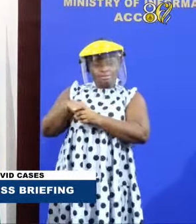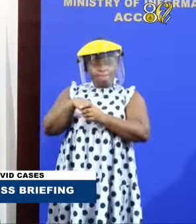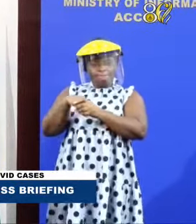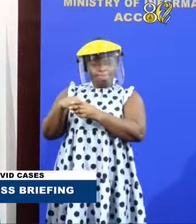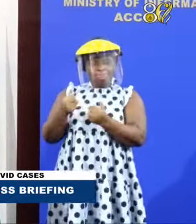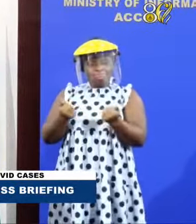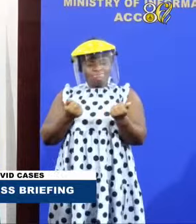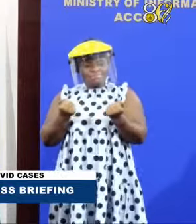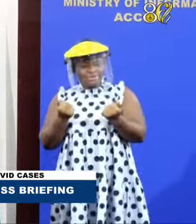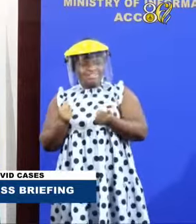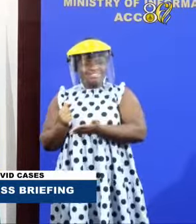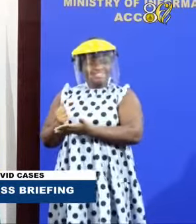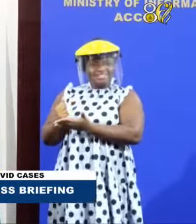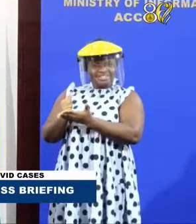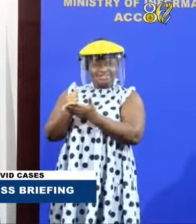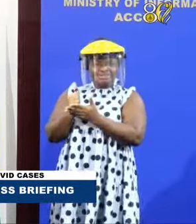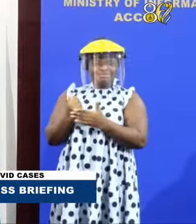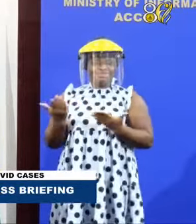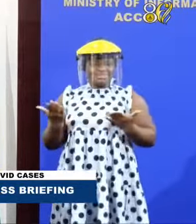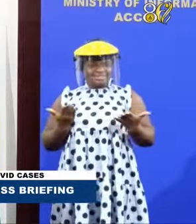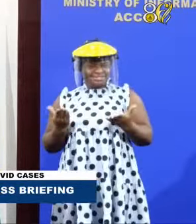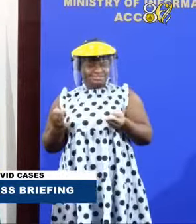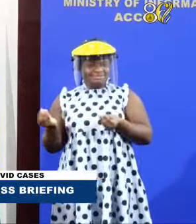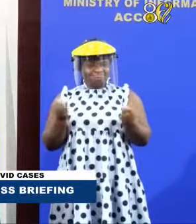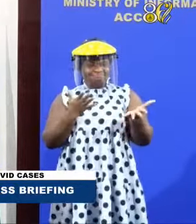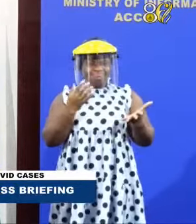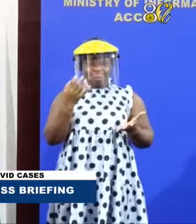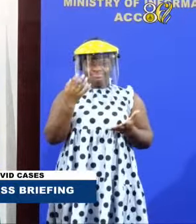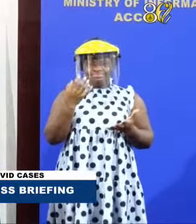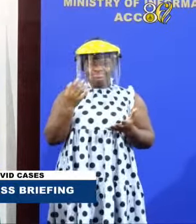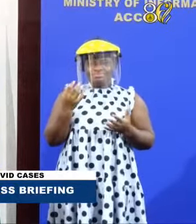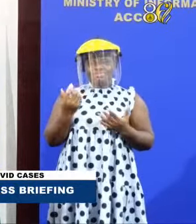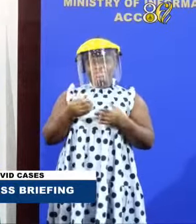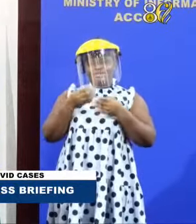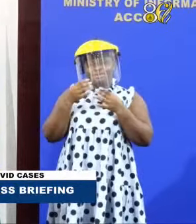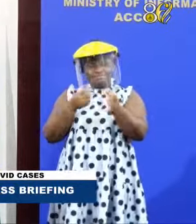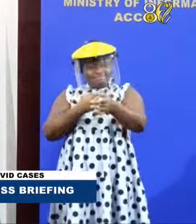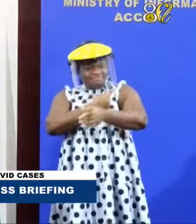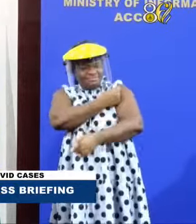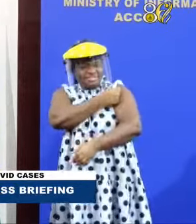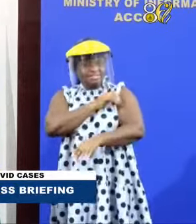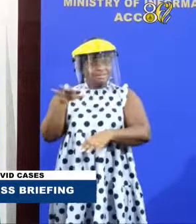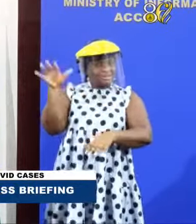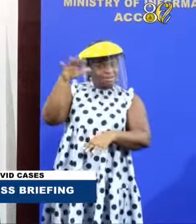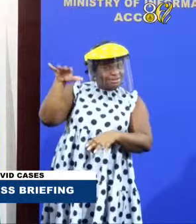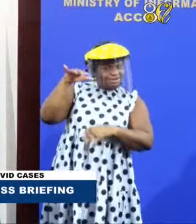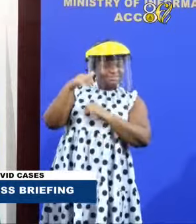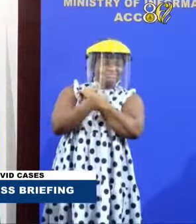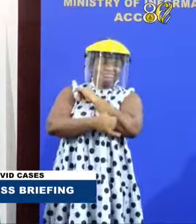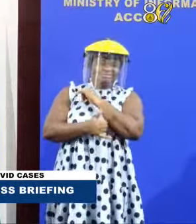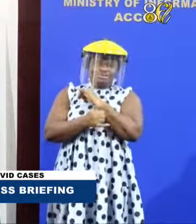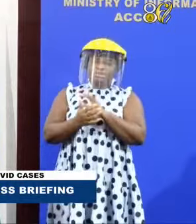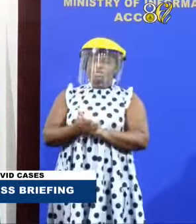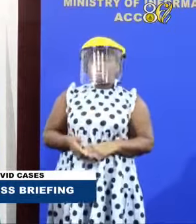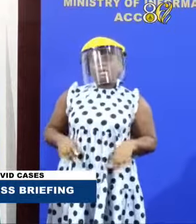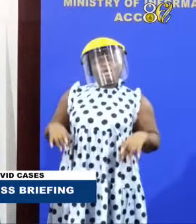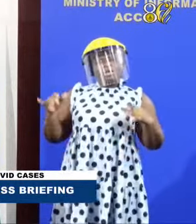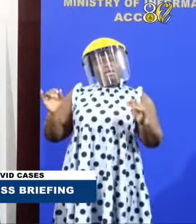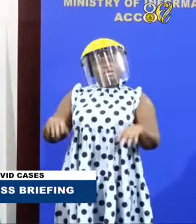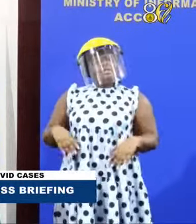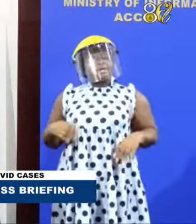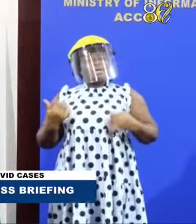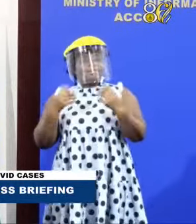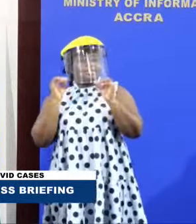to help us the service deliver oxygen vaccines across the country. For the